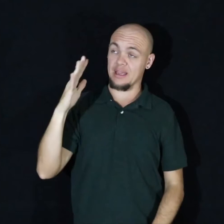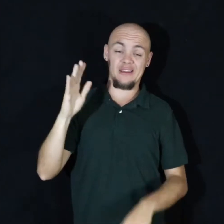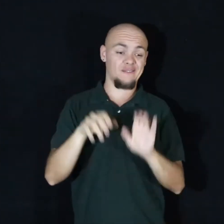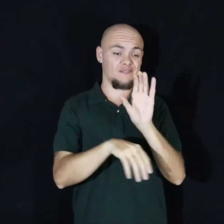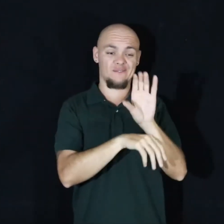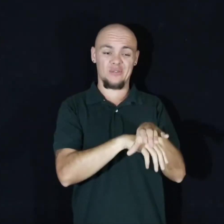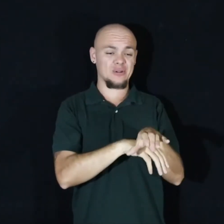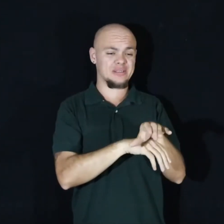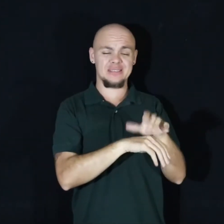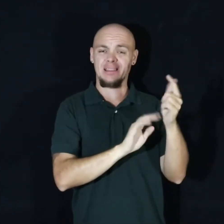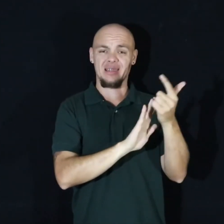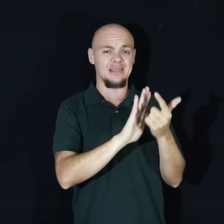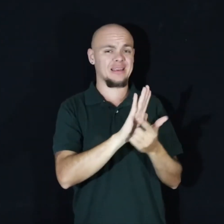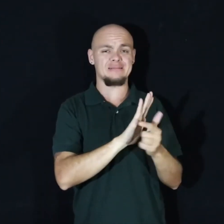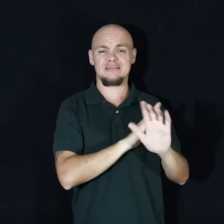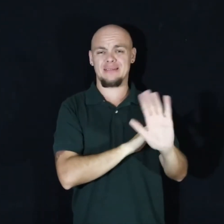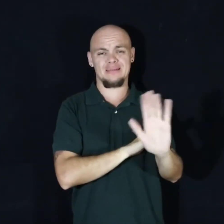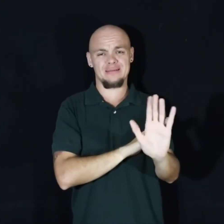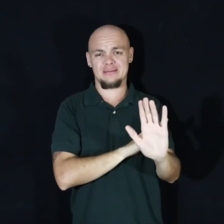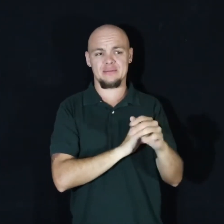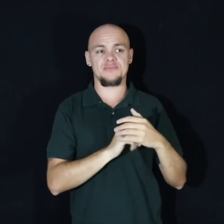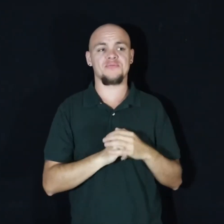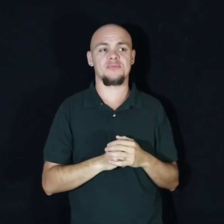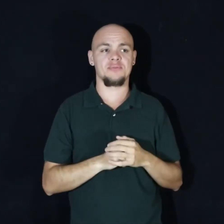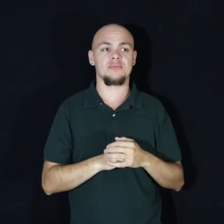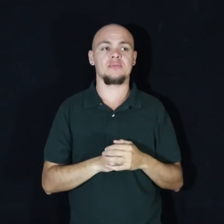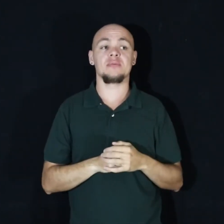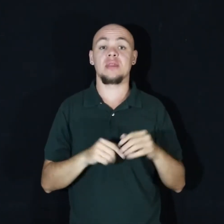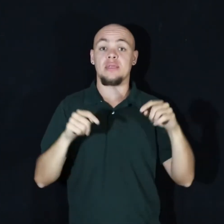to force legalism upon people.